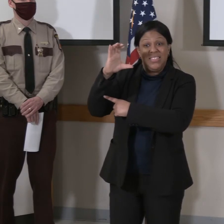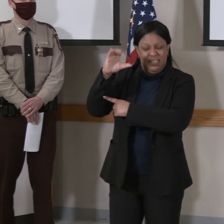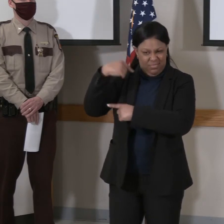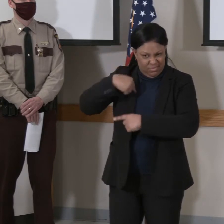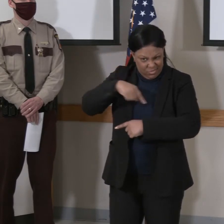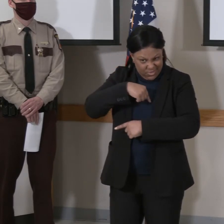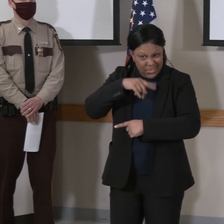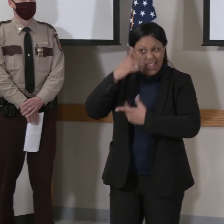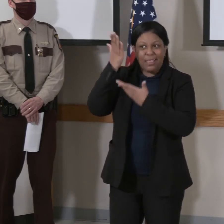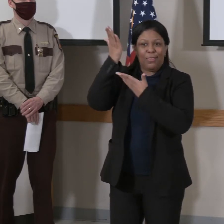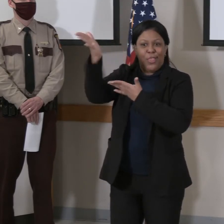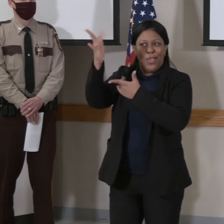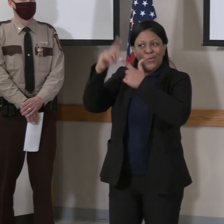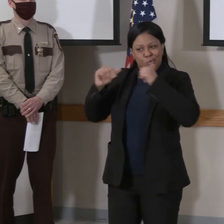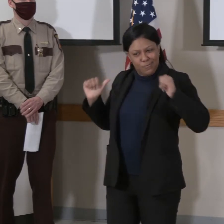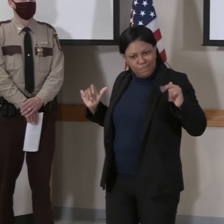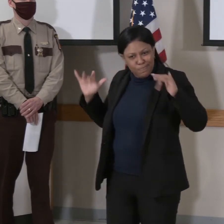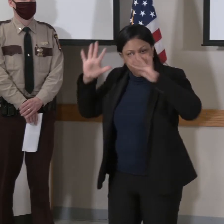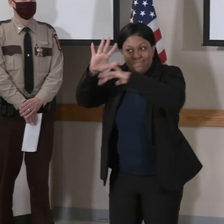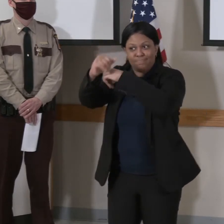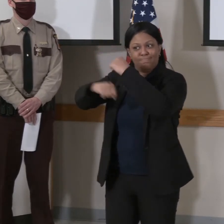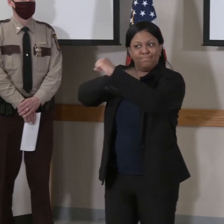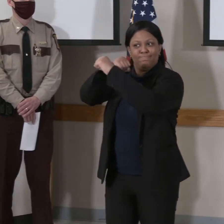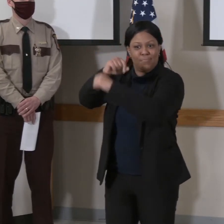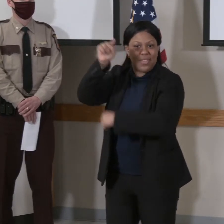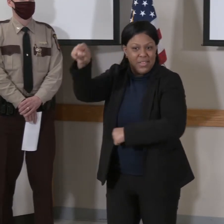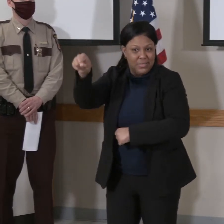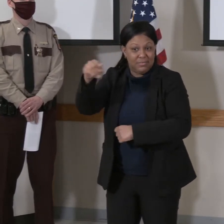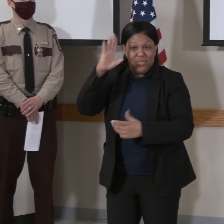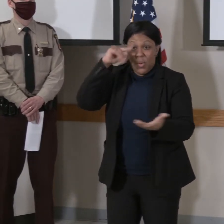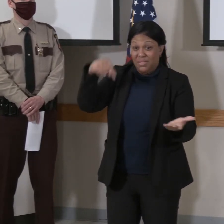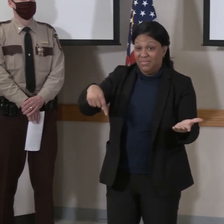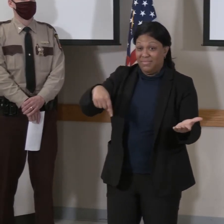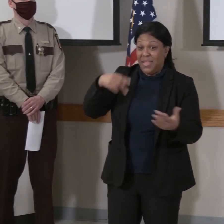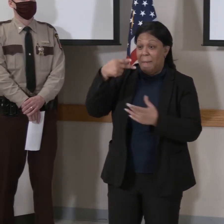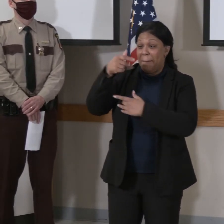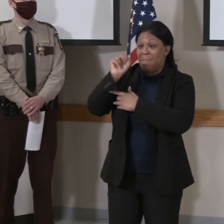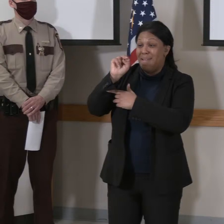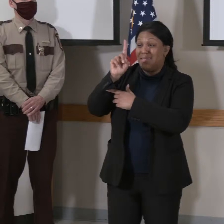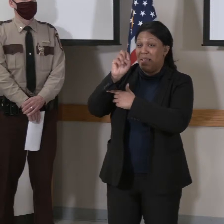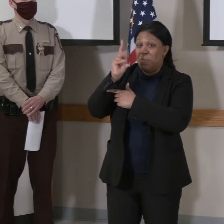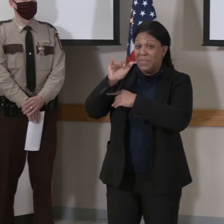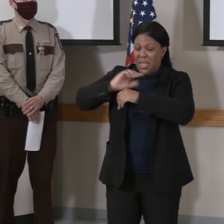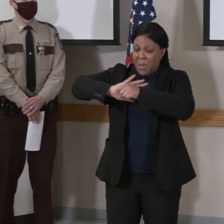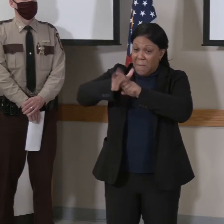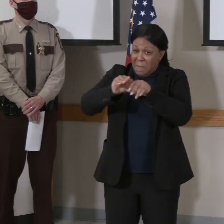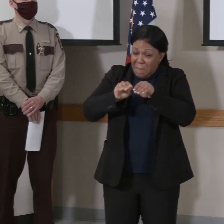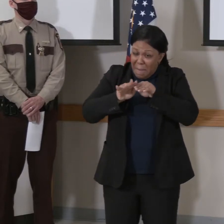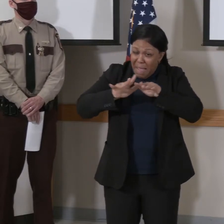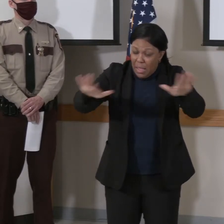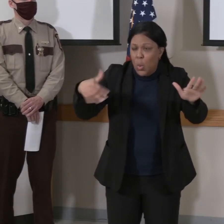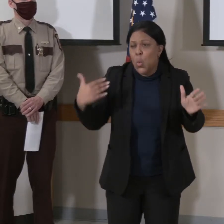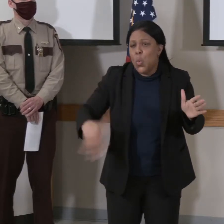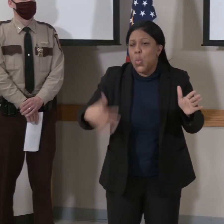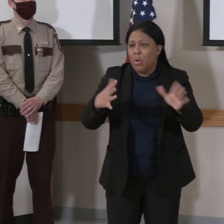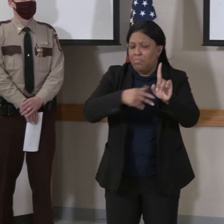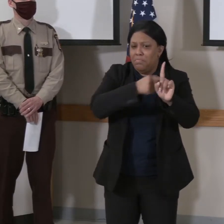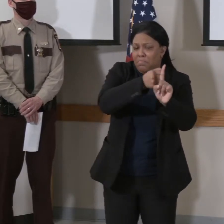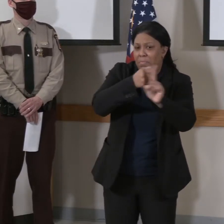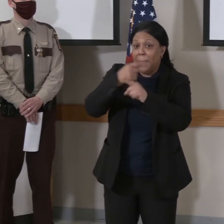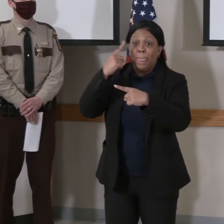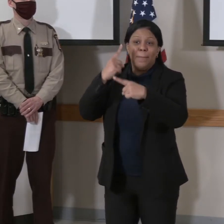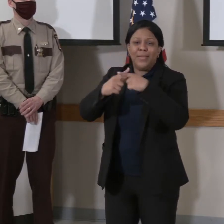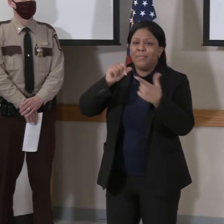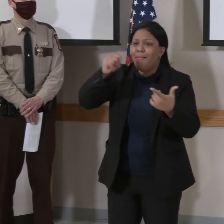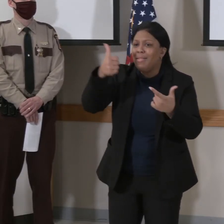this pandemic races through the country. All of this while still doing our federal mission, deploying